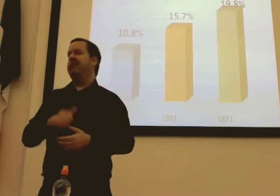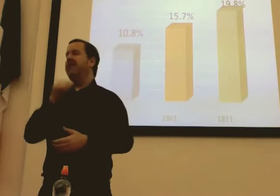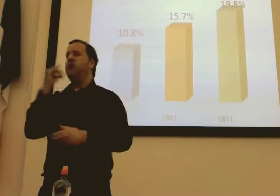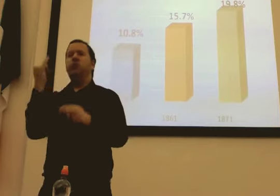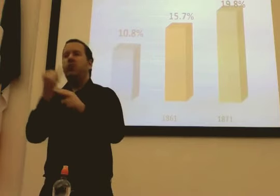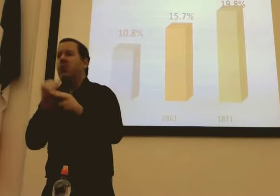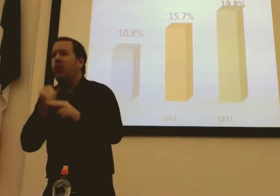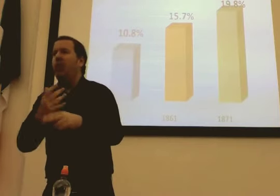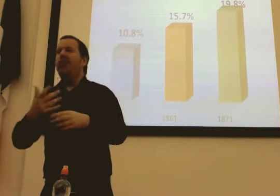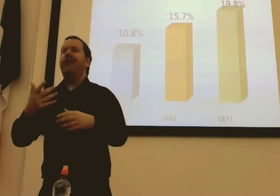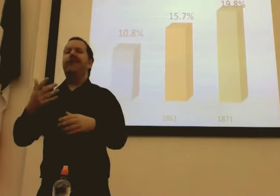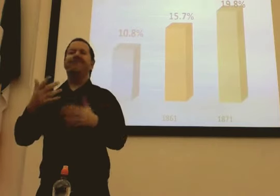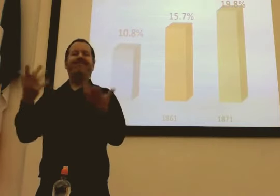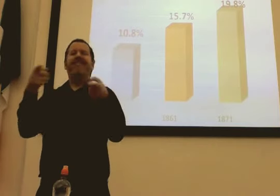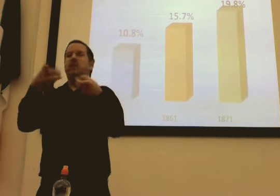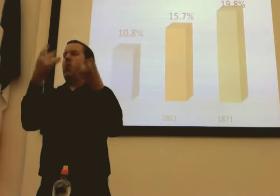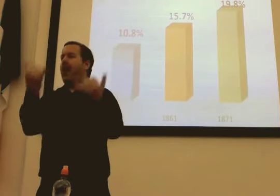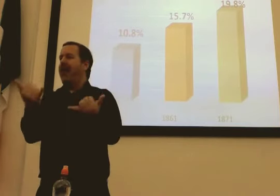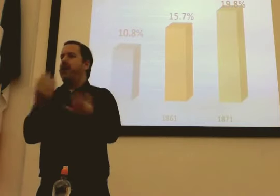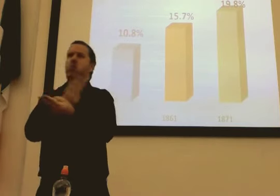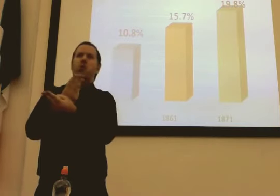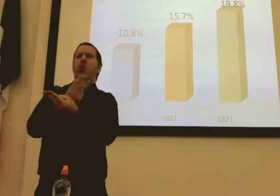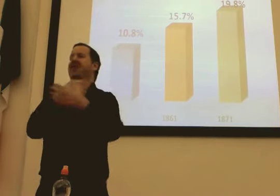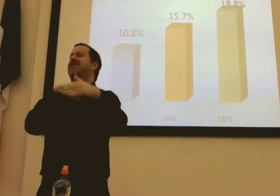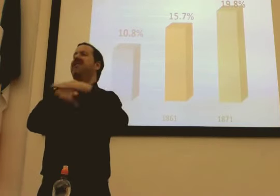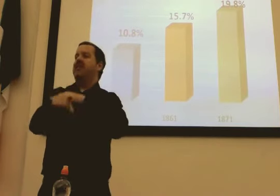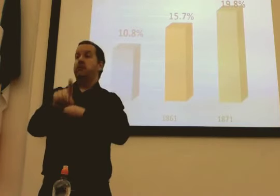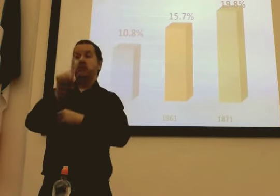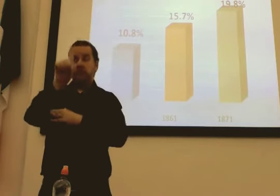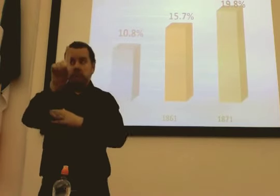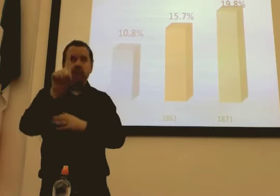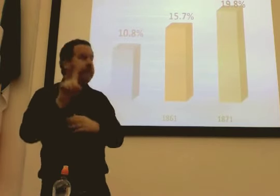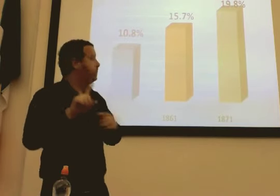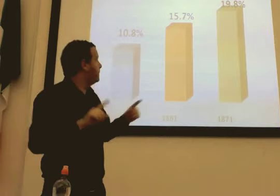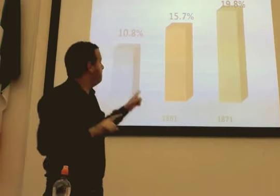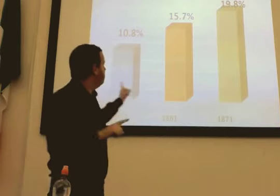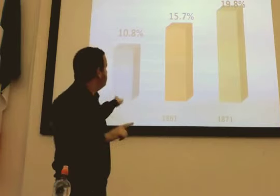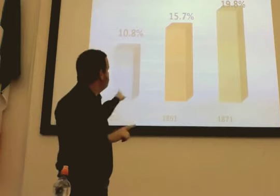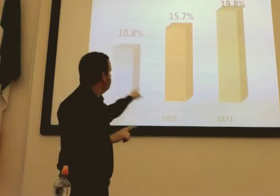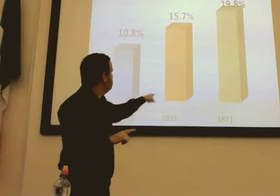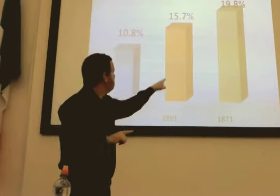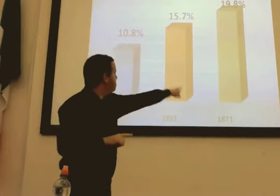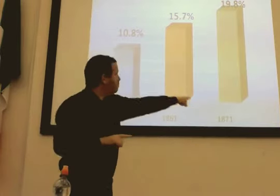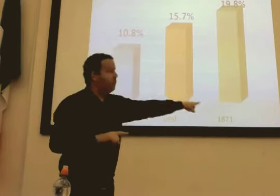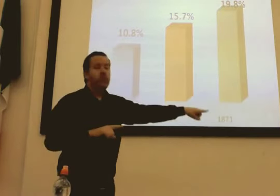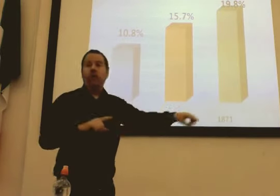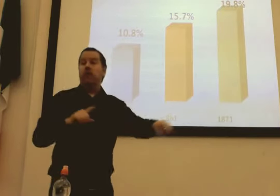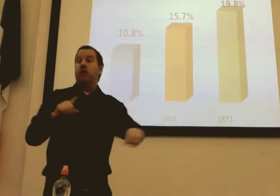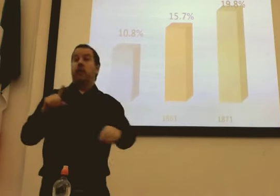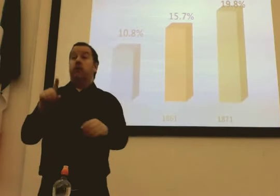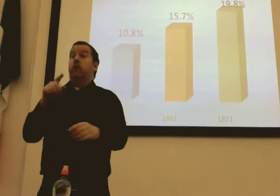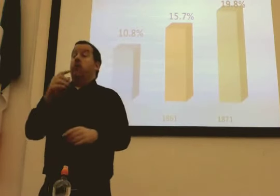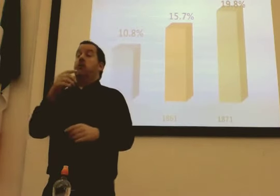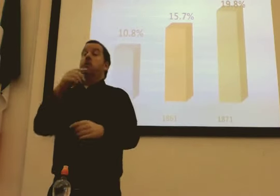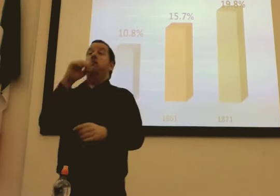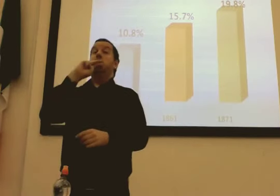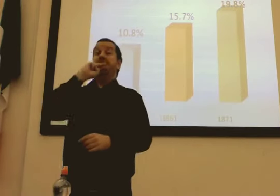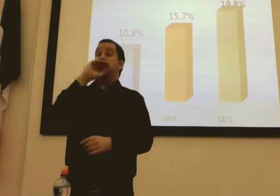So the people in the workhouse, you would assume that the reason that they end up there is because they were so poor that they maybe didn't have an